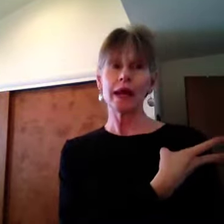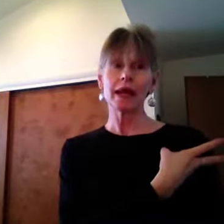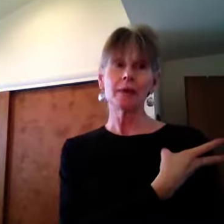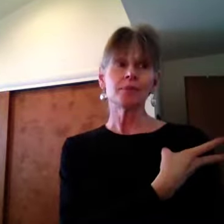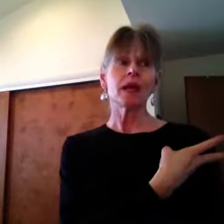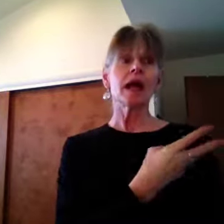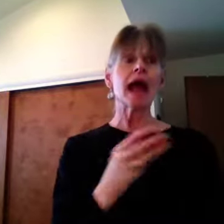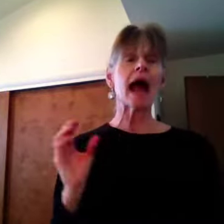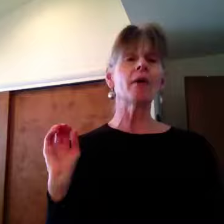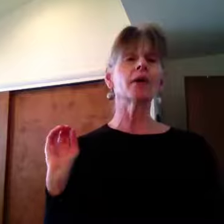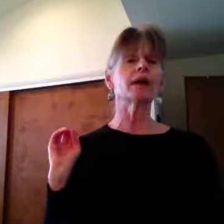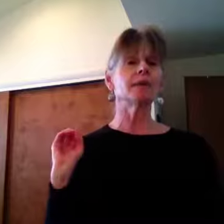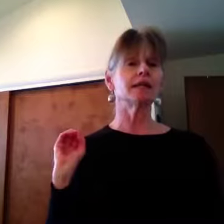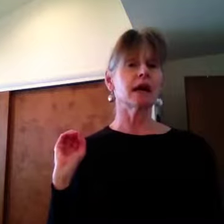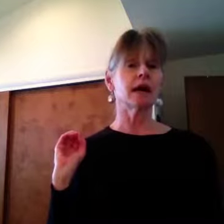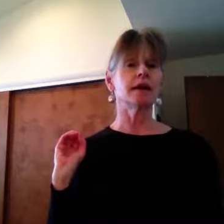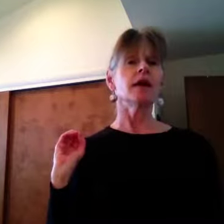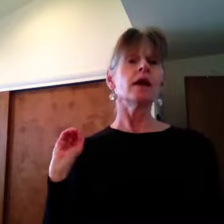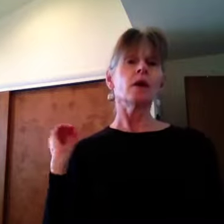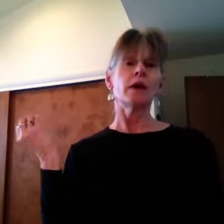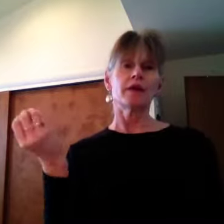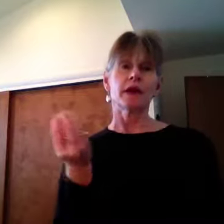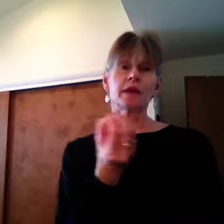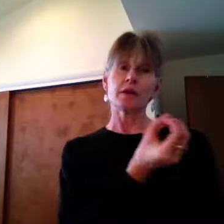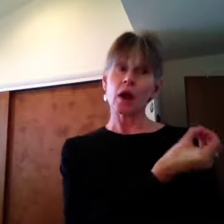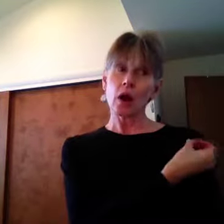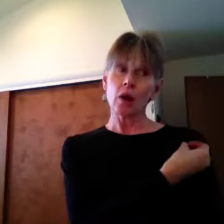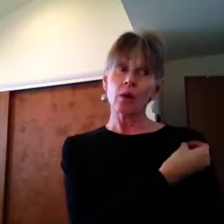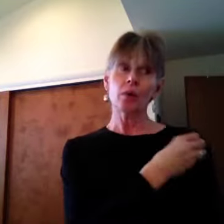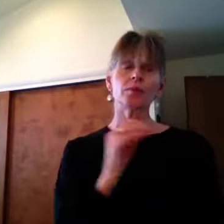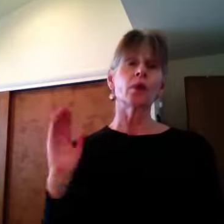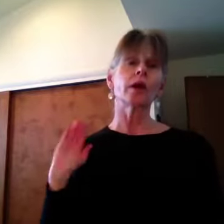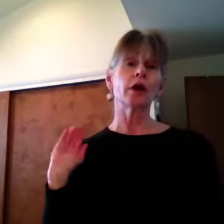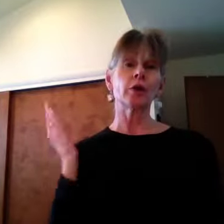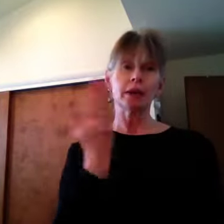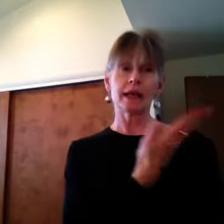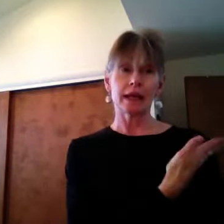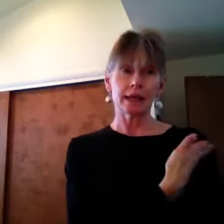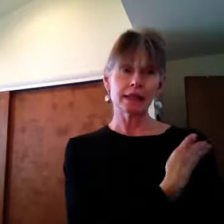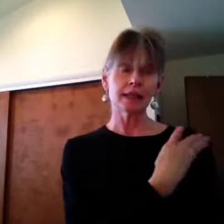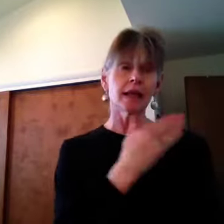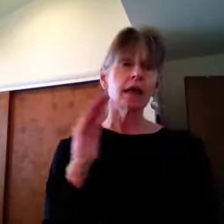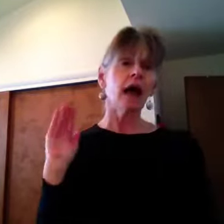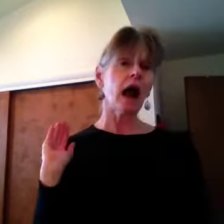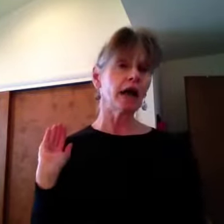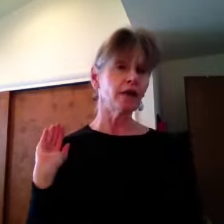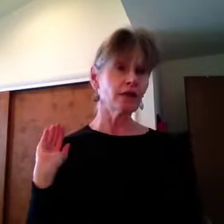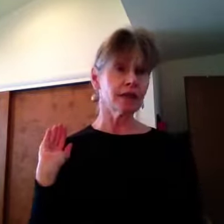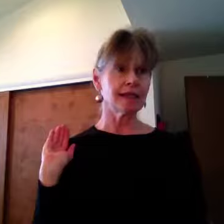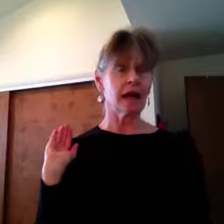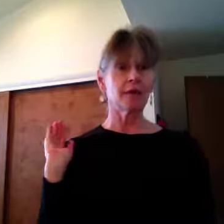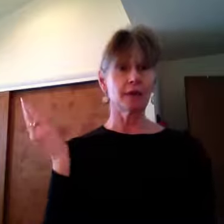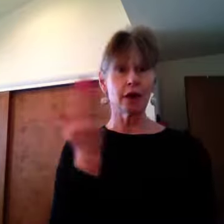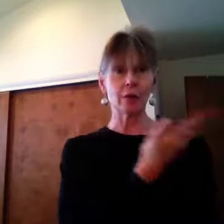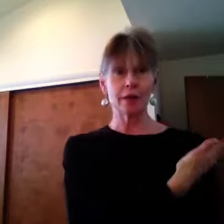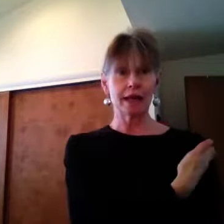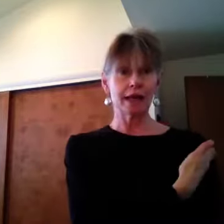we. Our can be done with a O or an open hand. I usually sign with the open